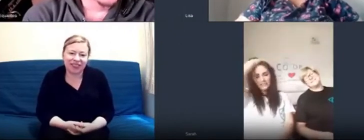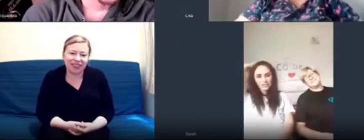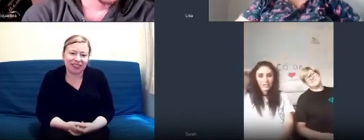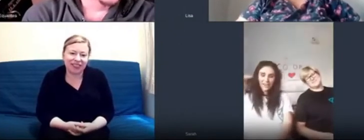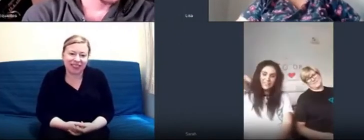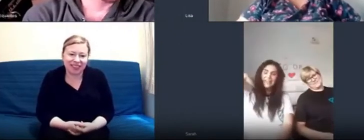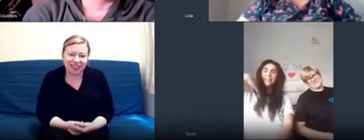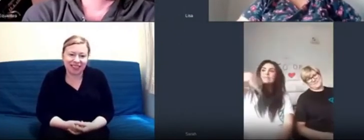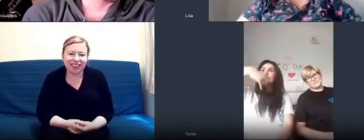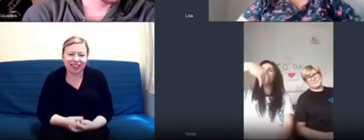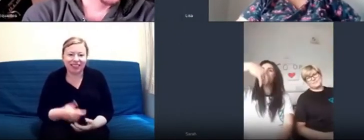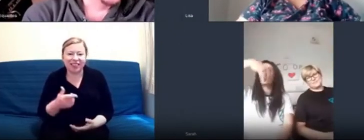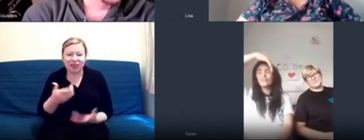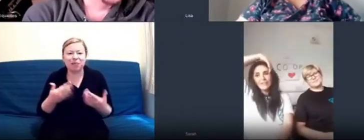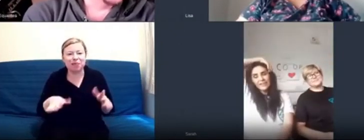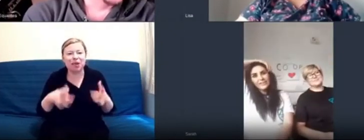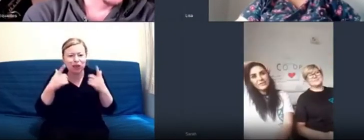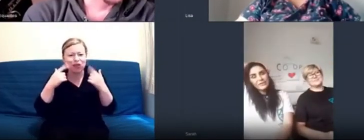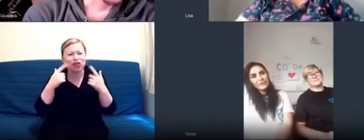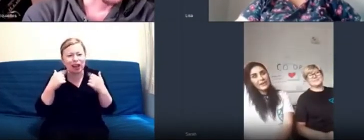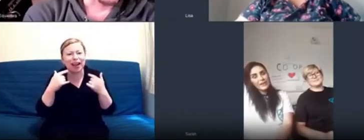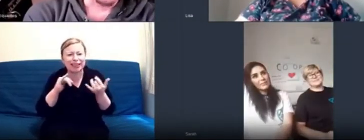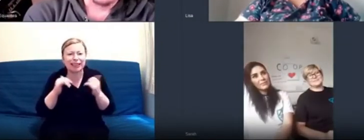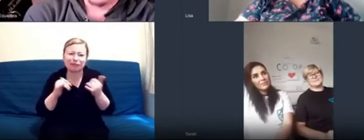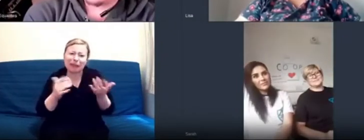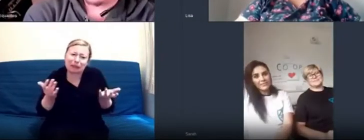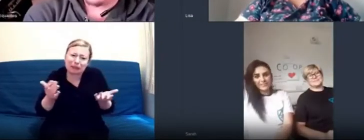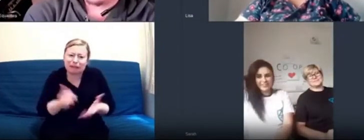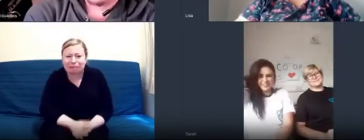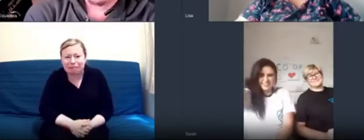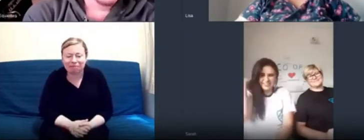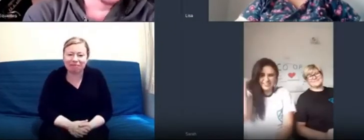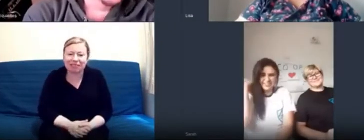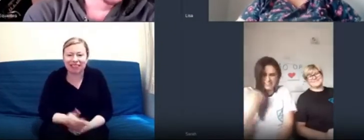We've all had a good cry at times. We all do.